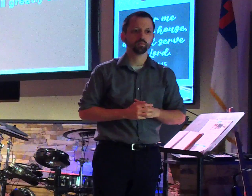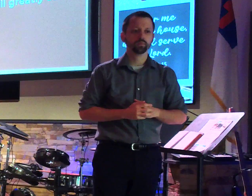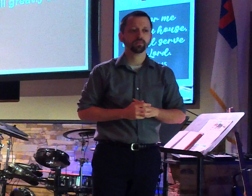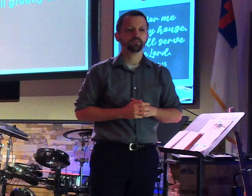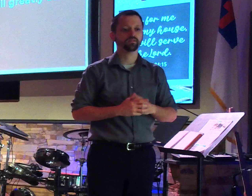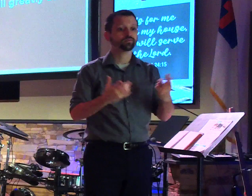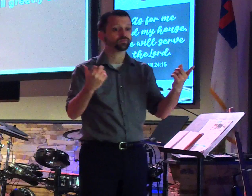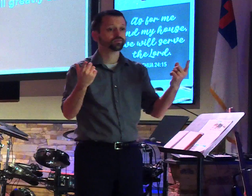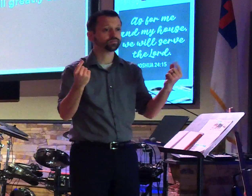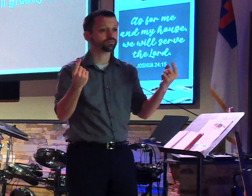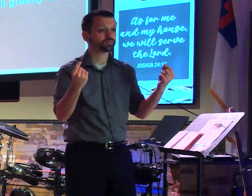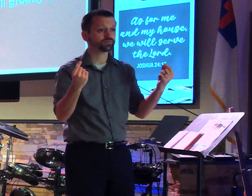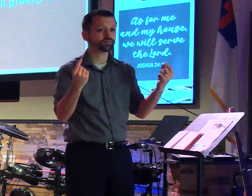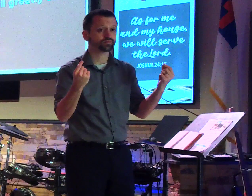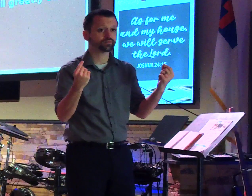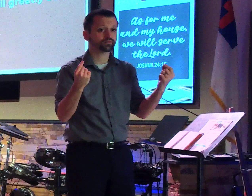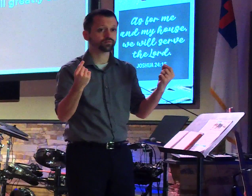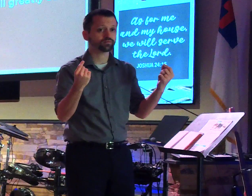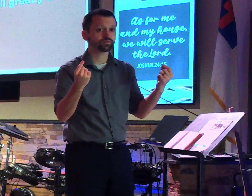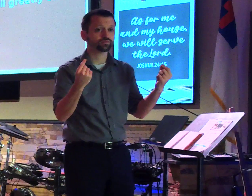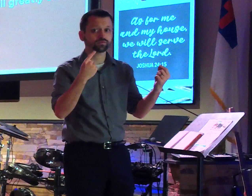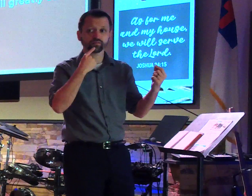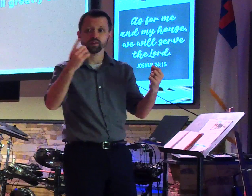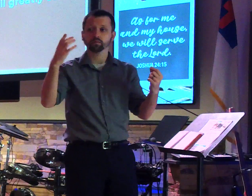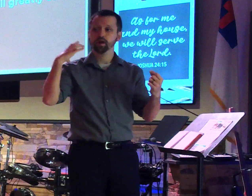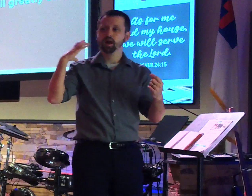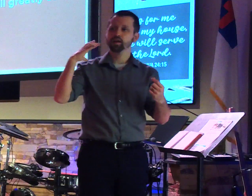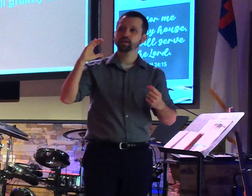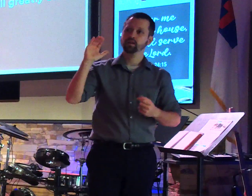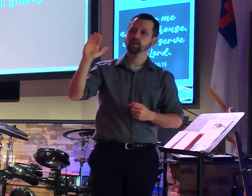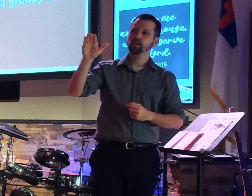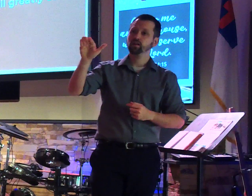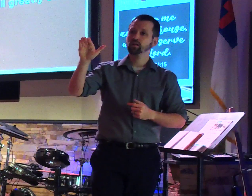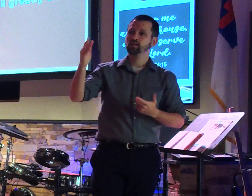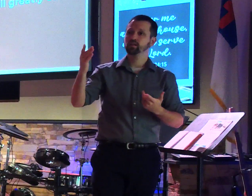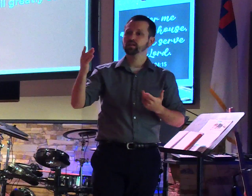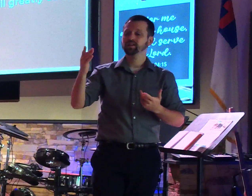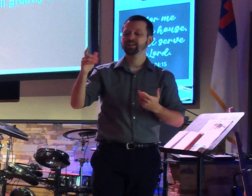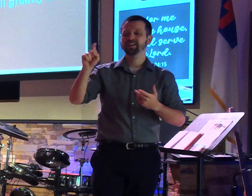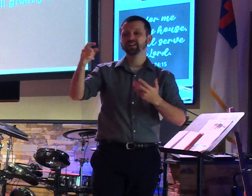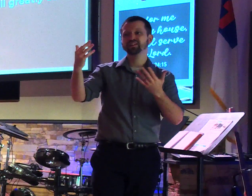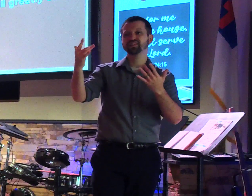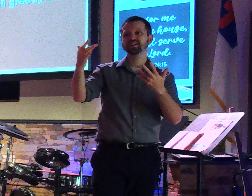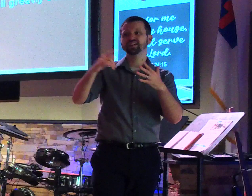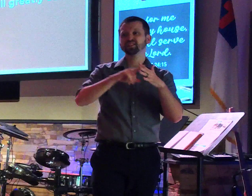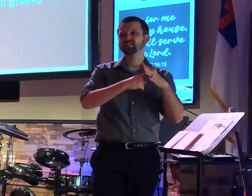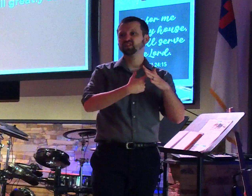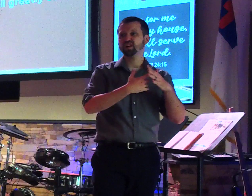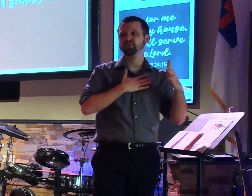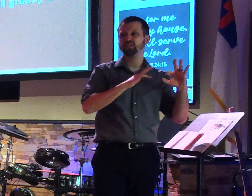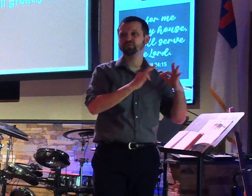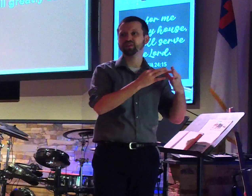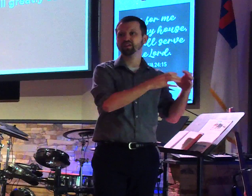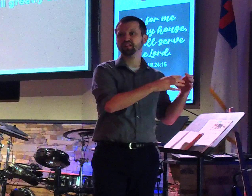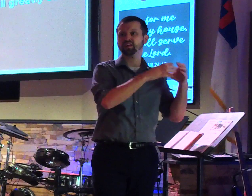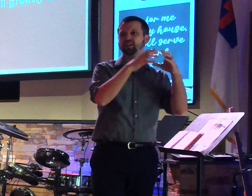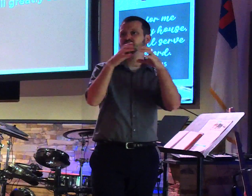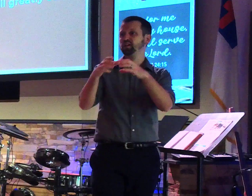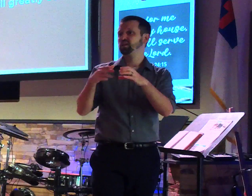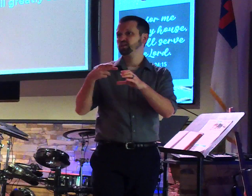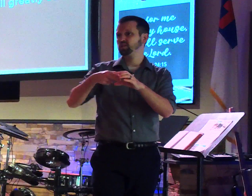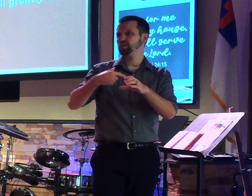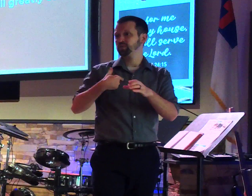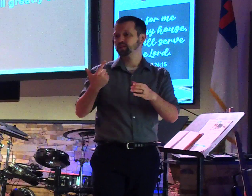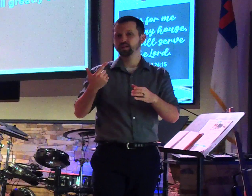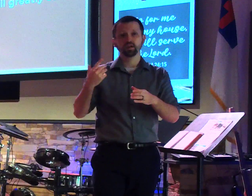Well, you may tell your new employer, hey, I can't come till this date. And that's when the whole family can come together, you know? And